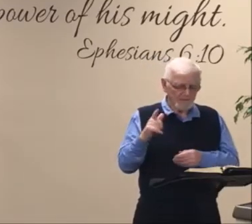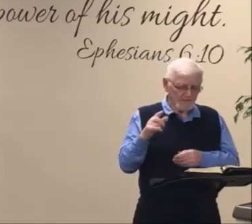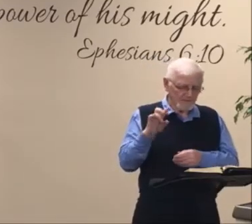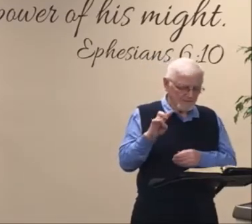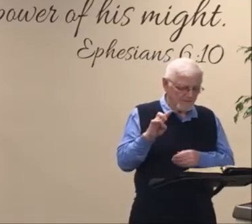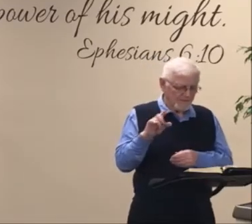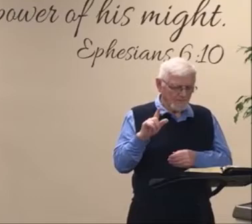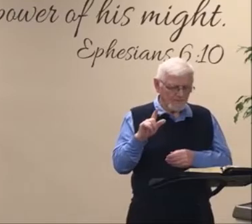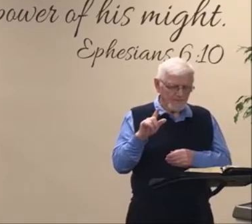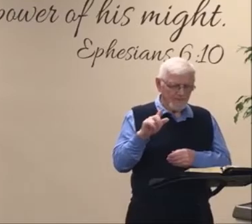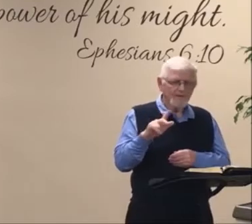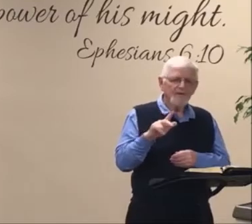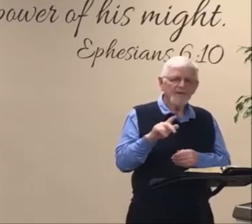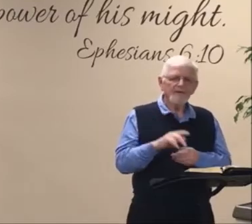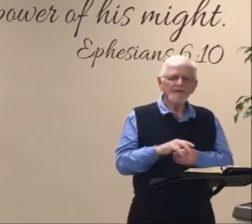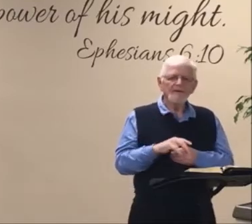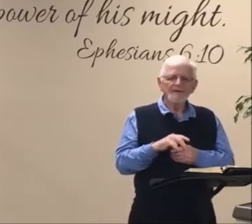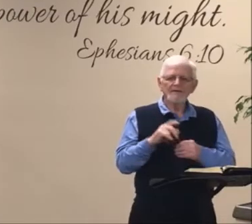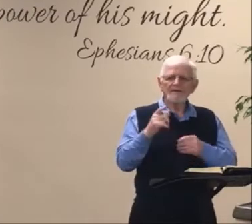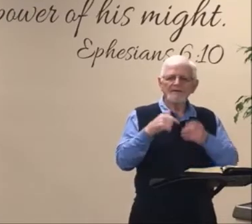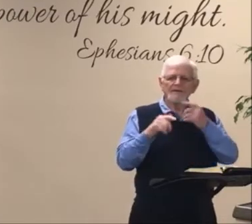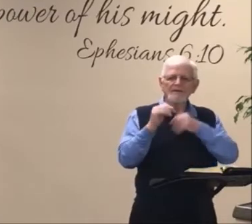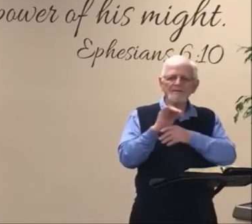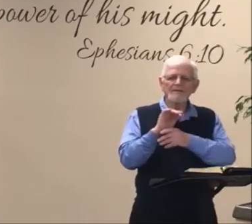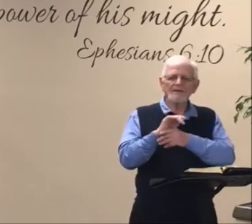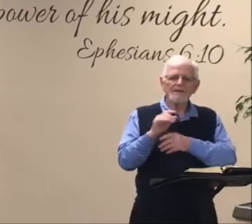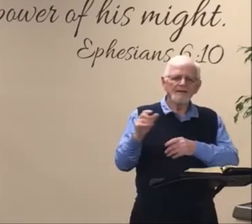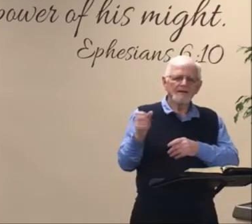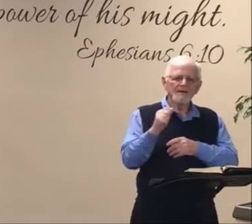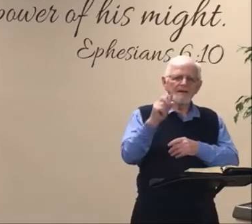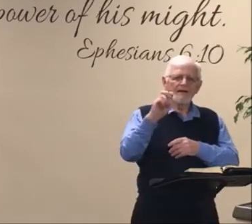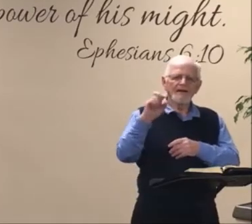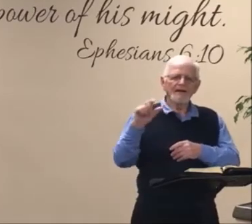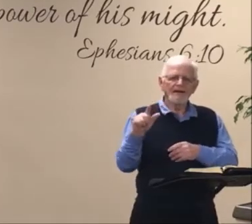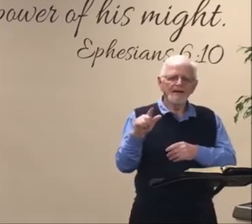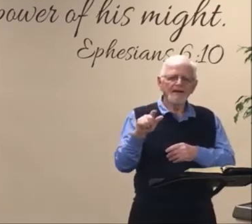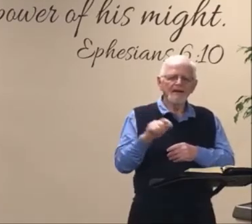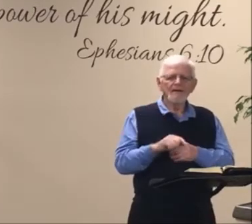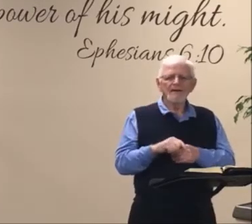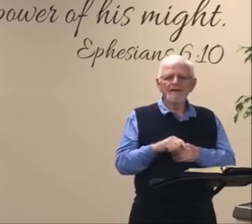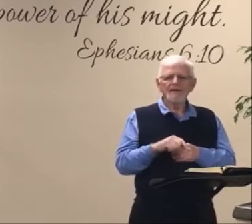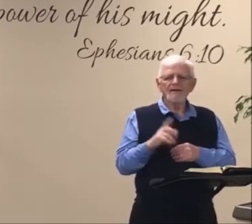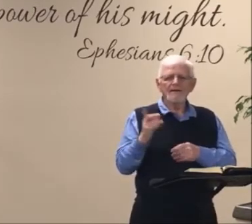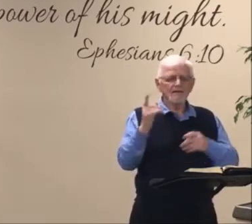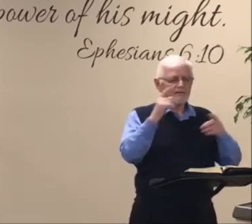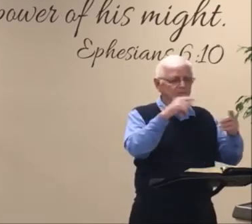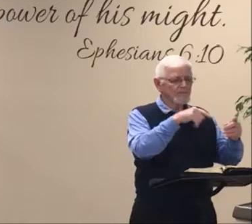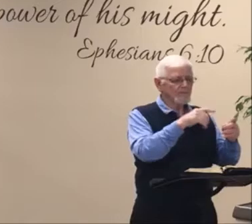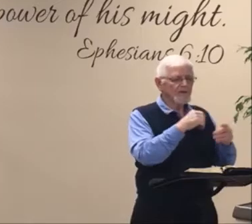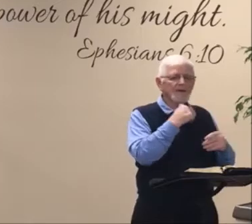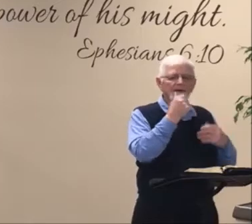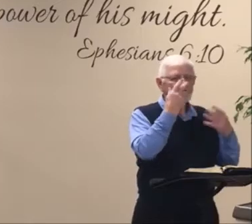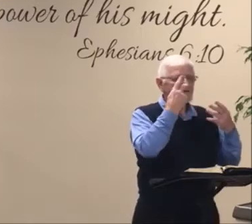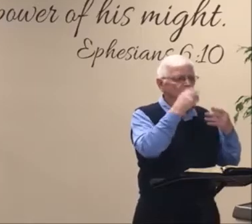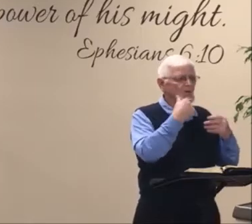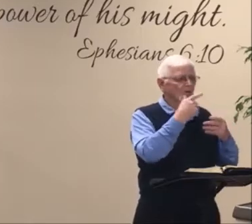23. It came to pass in the evening that he took Leah, his daughter, and took her, brought her unto him and went into her. He didn't see who she